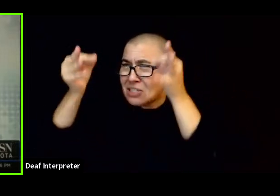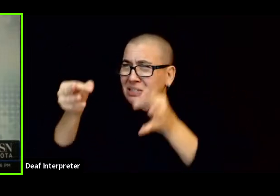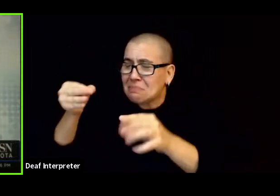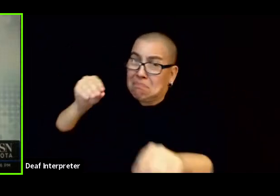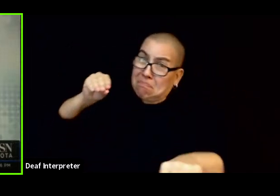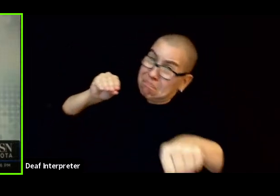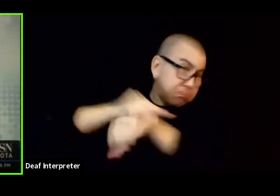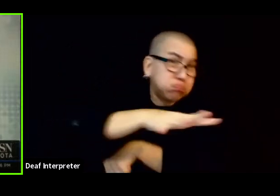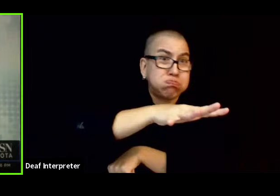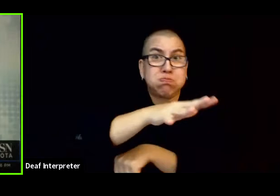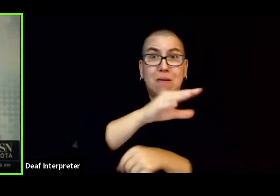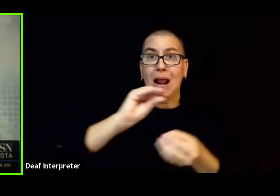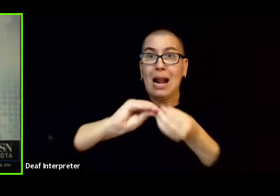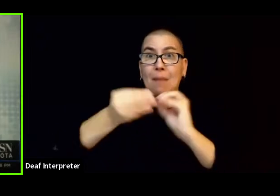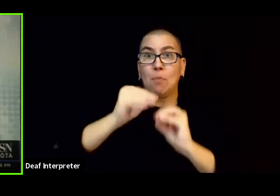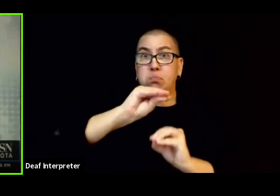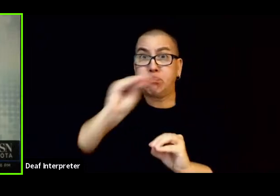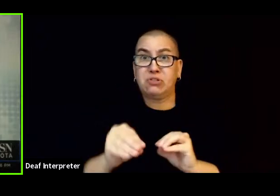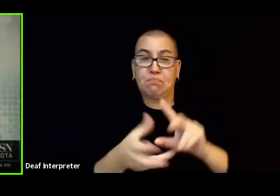Thank you.